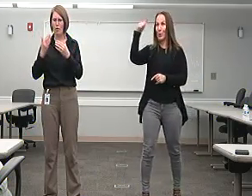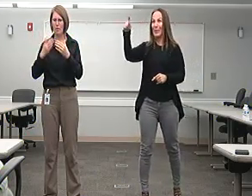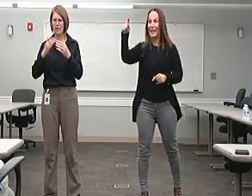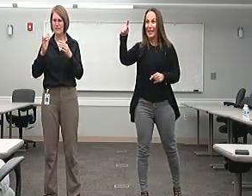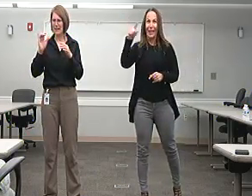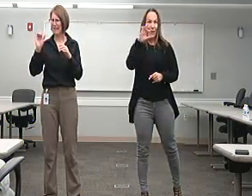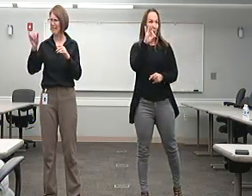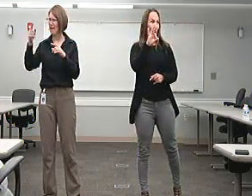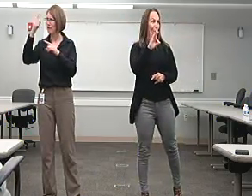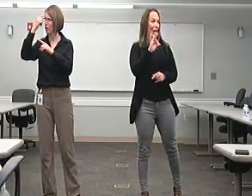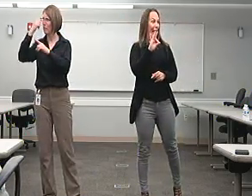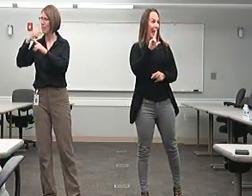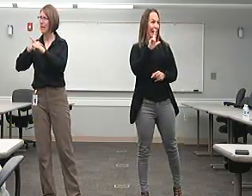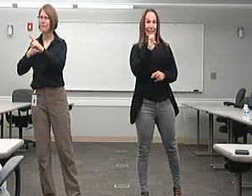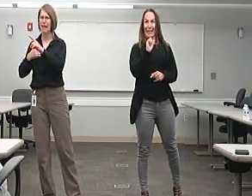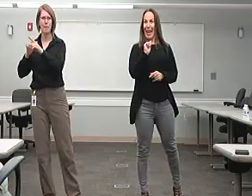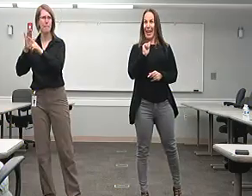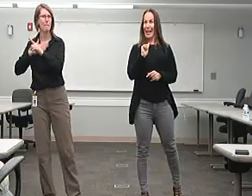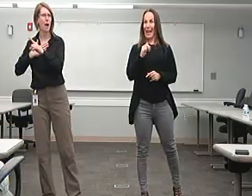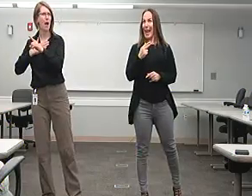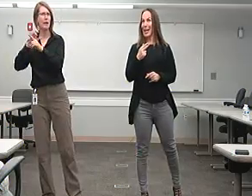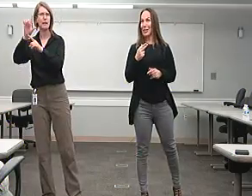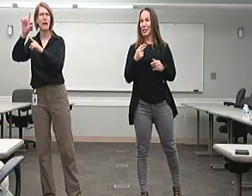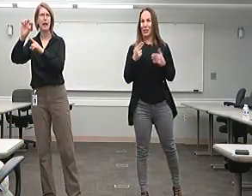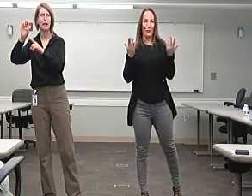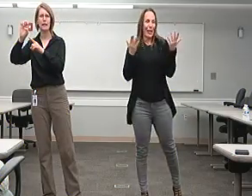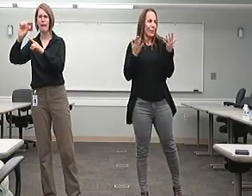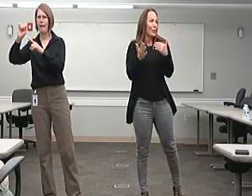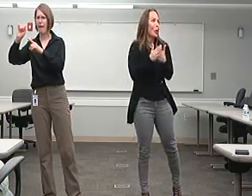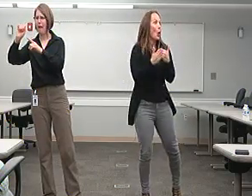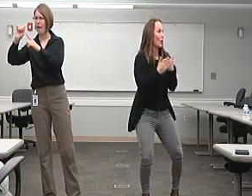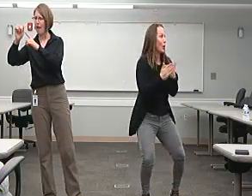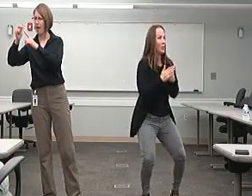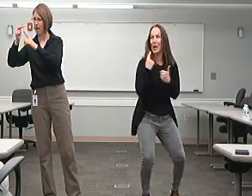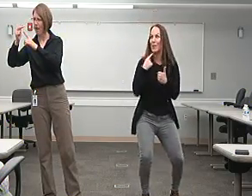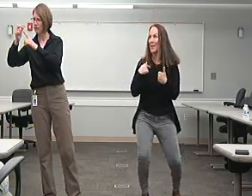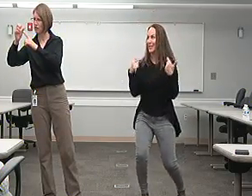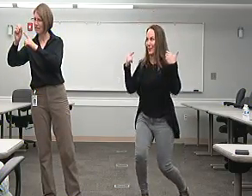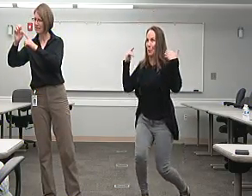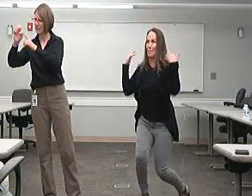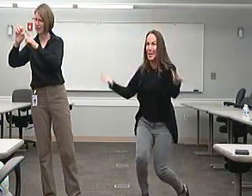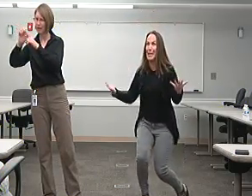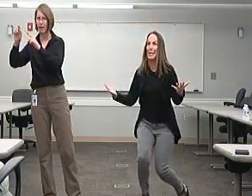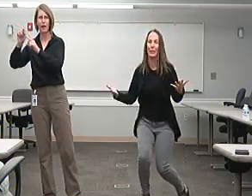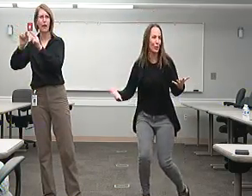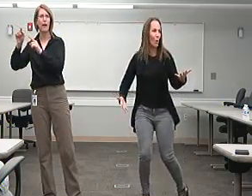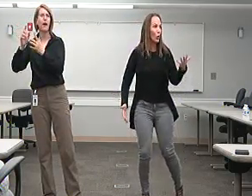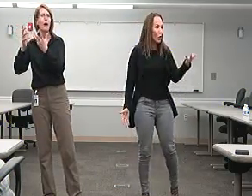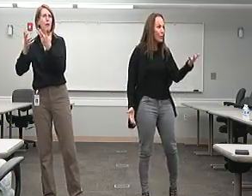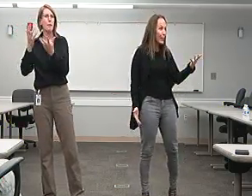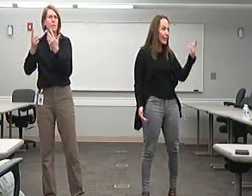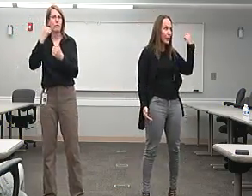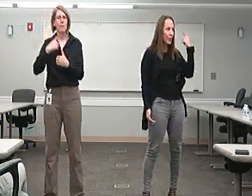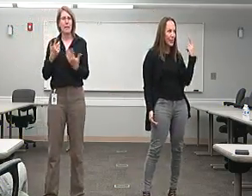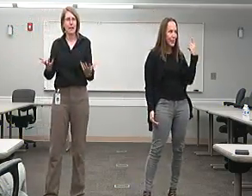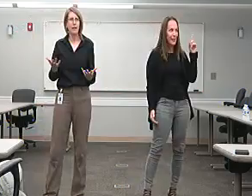For L-E-A-H? Like, it's so close. Maybe that's for me, could be the process.